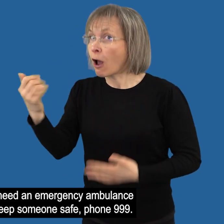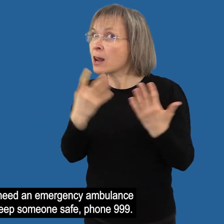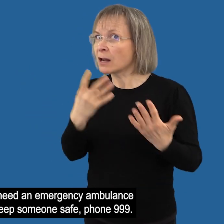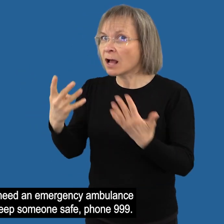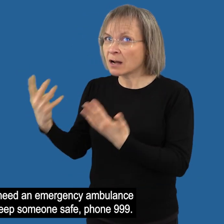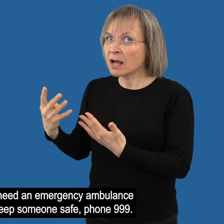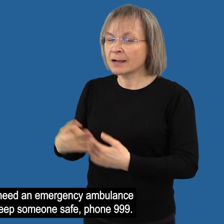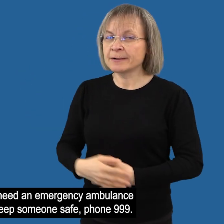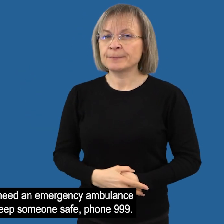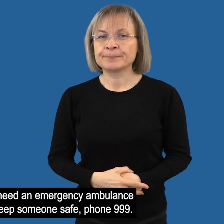phone 999.